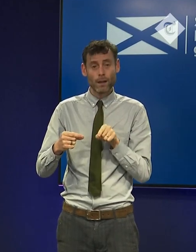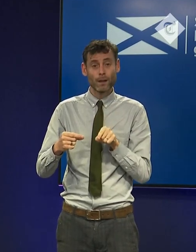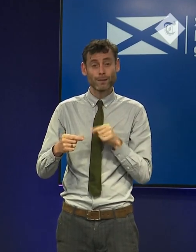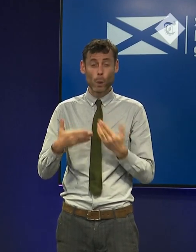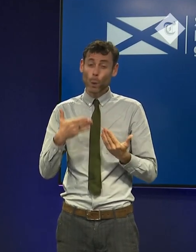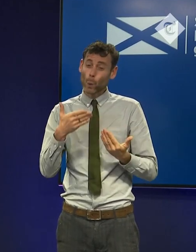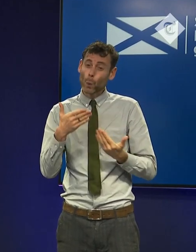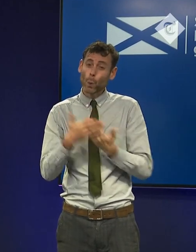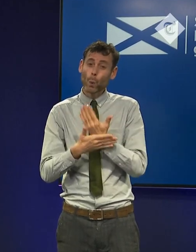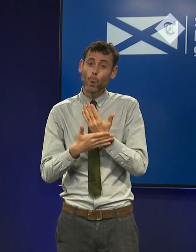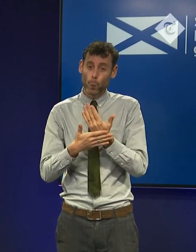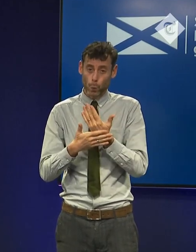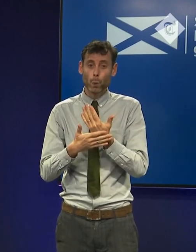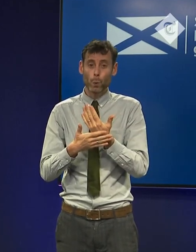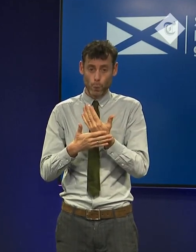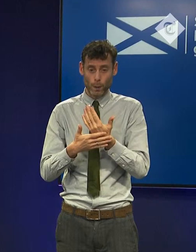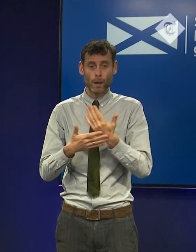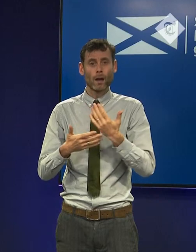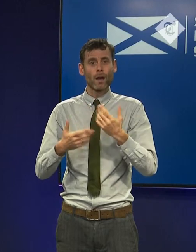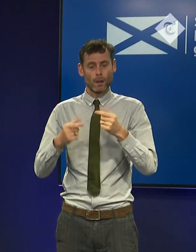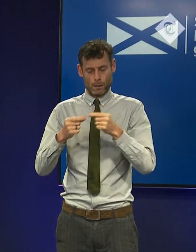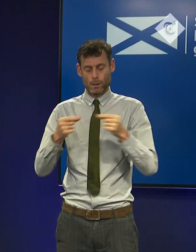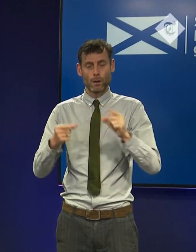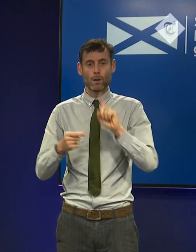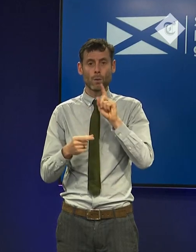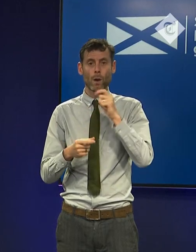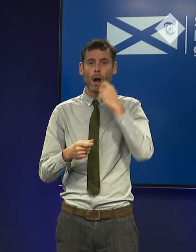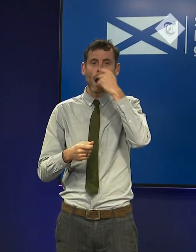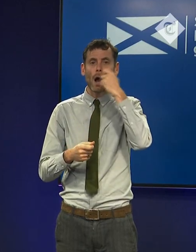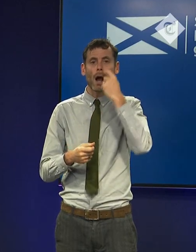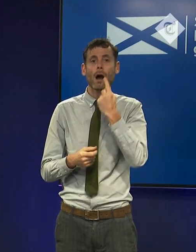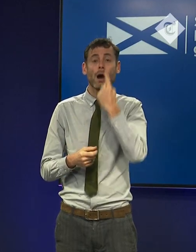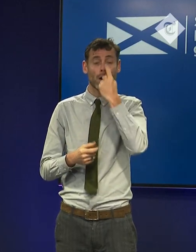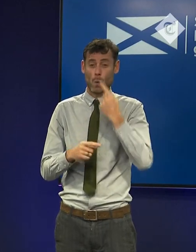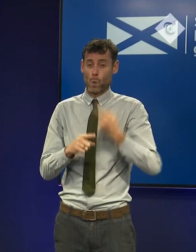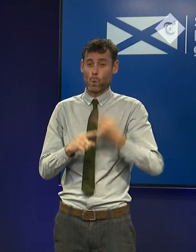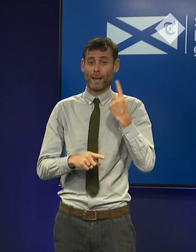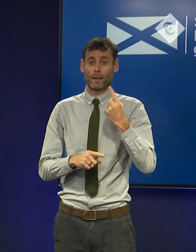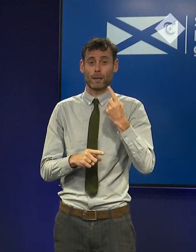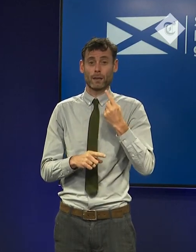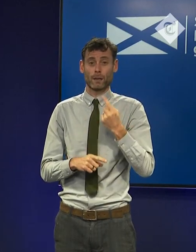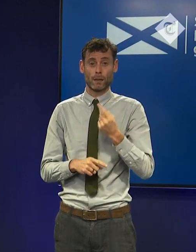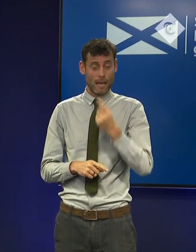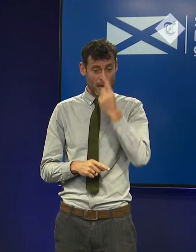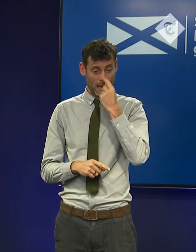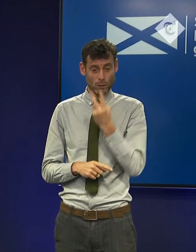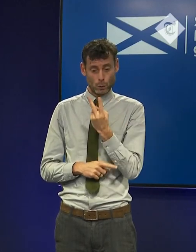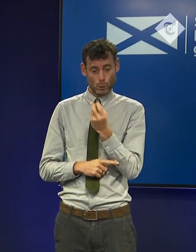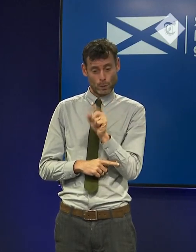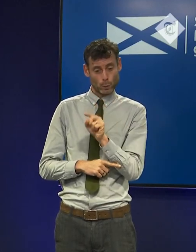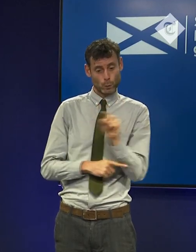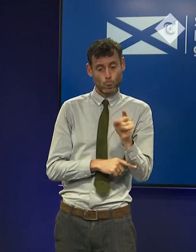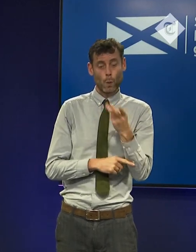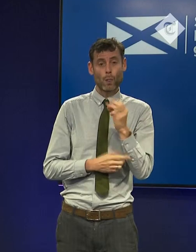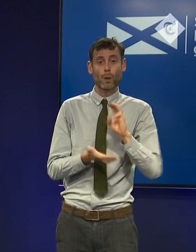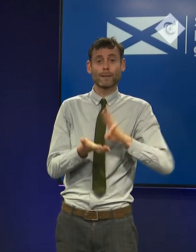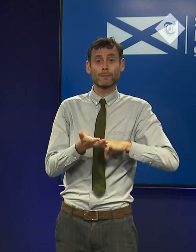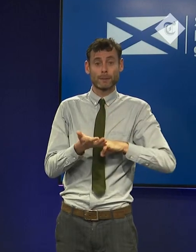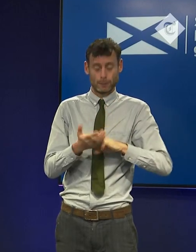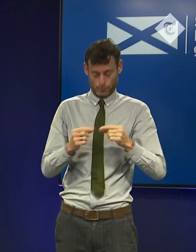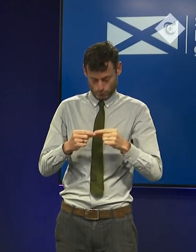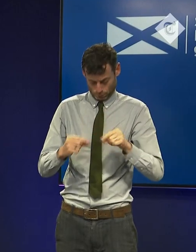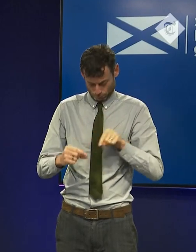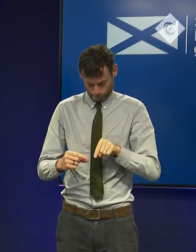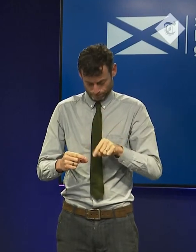kits that we use just need a nasal sample. You know, you can get a result back from that within 20 to 30 minutes. It gives you much greater degree